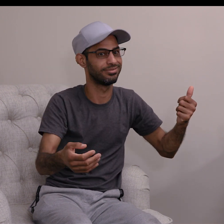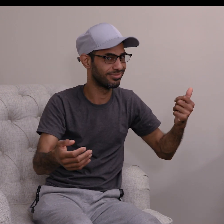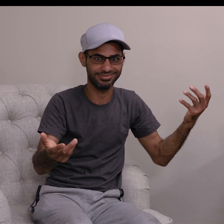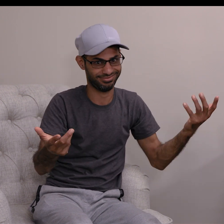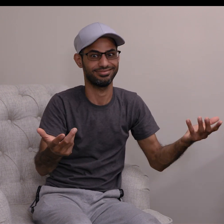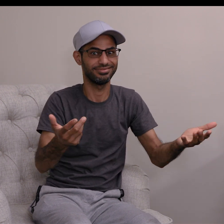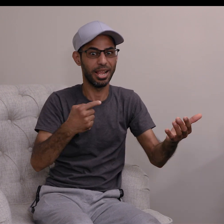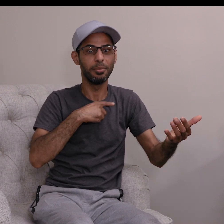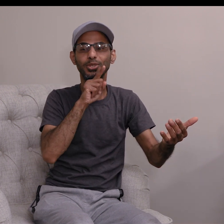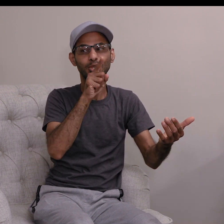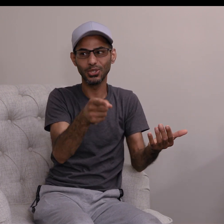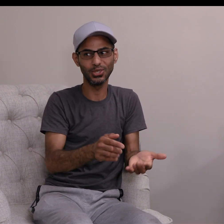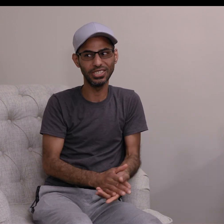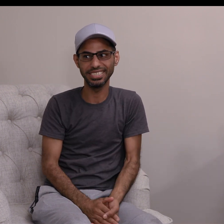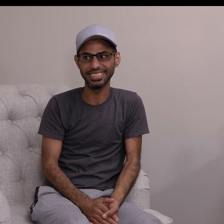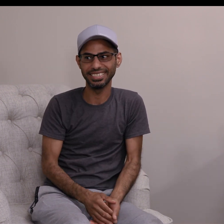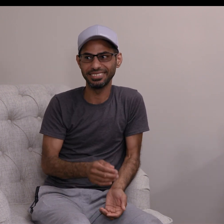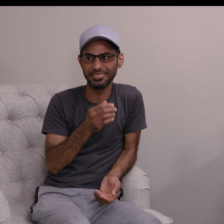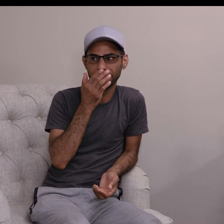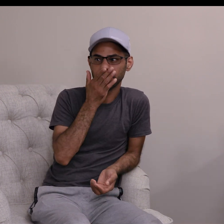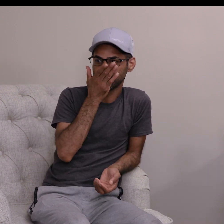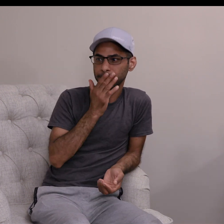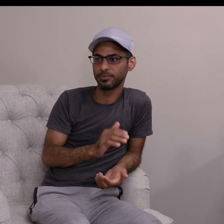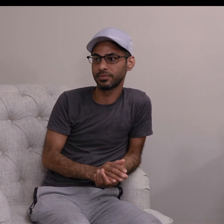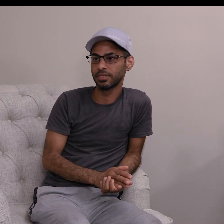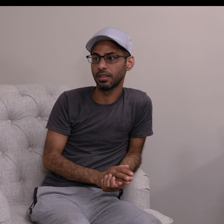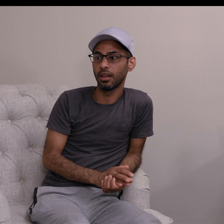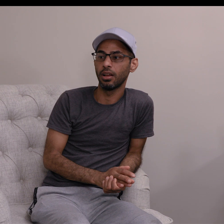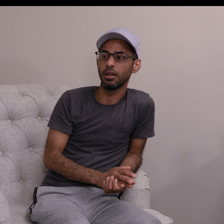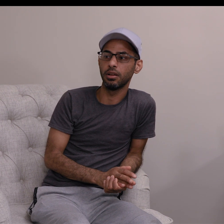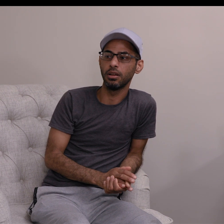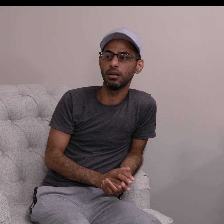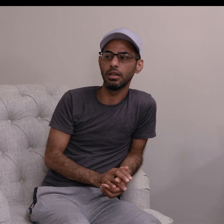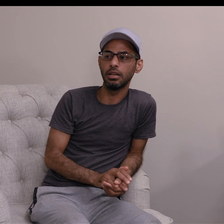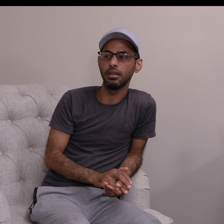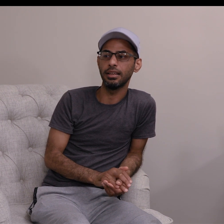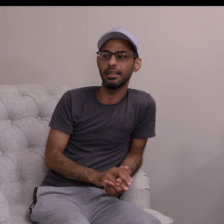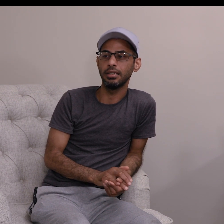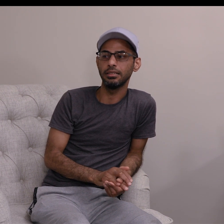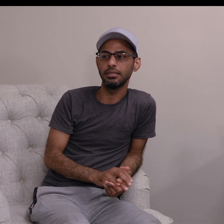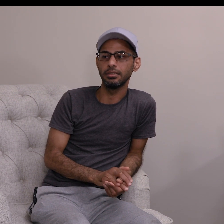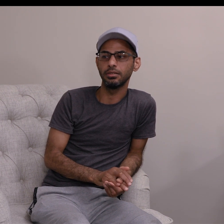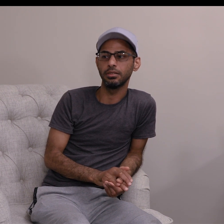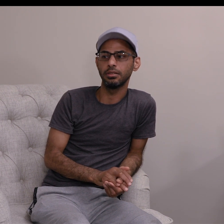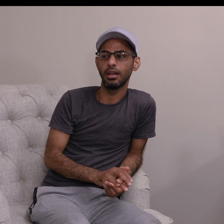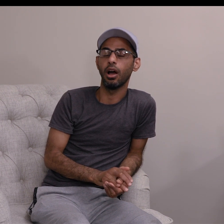how is that I have no idea, really. How do you feel AI maybe will affect interpreting